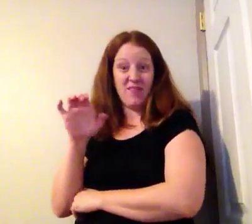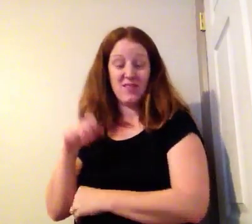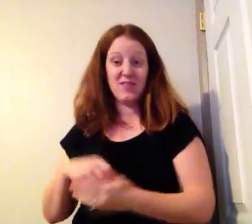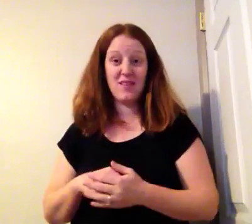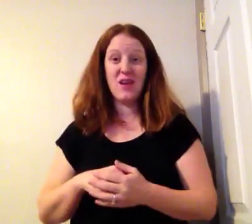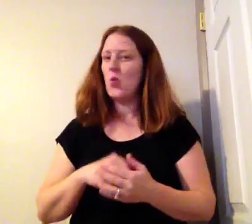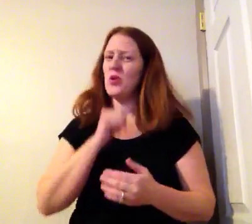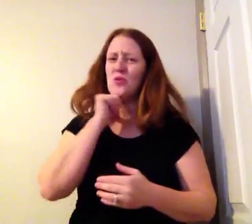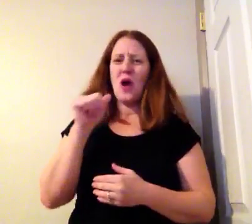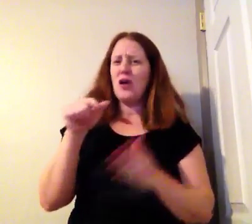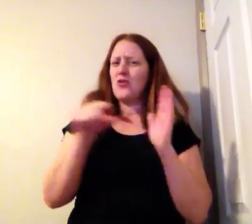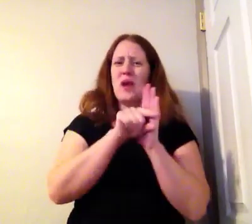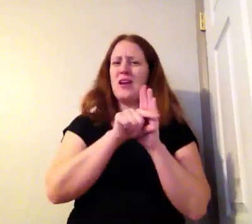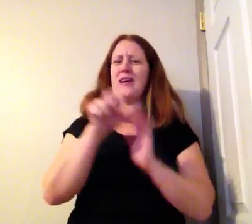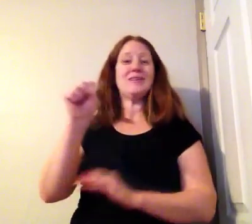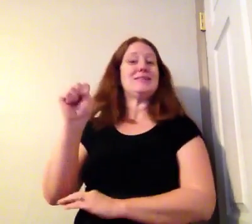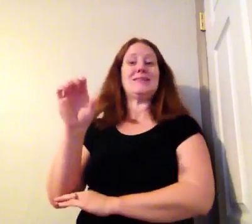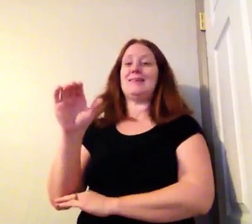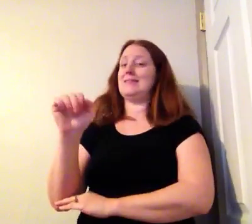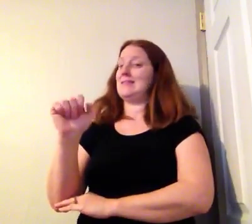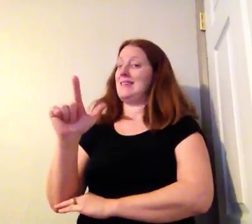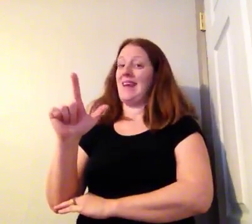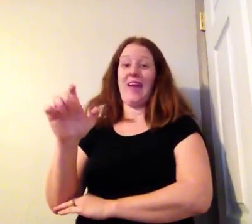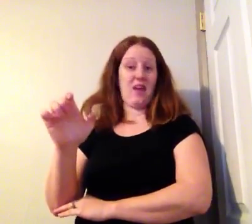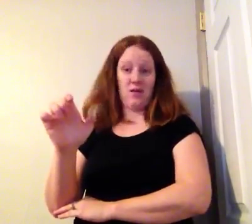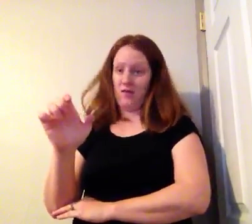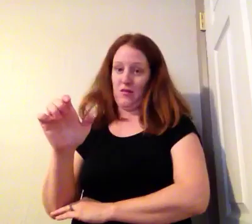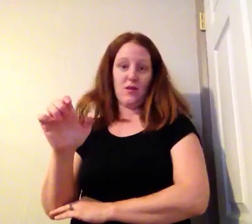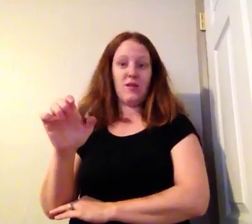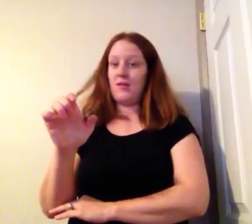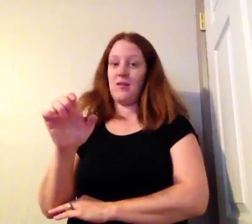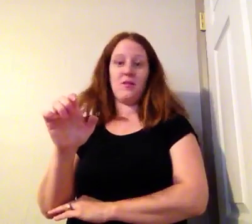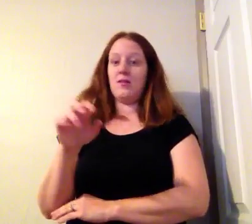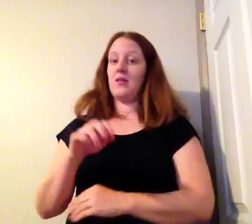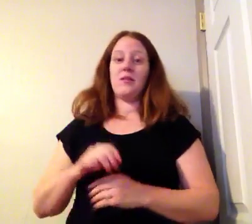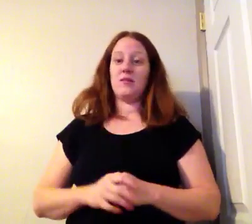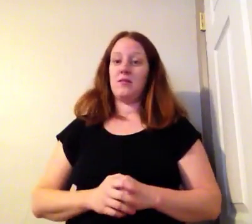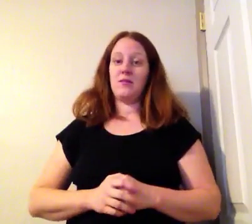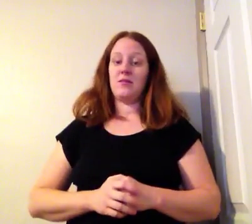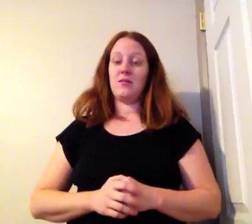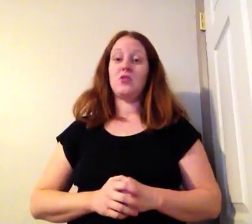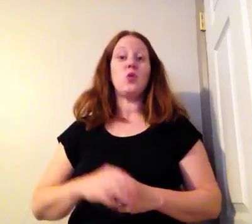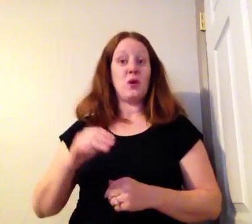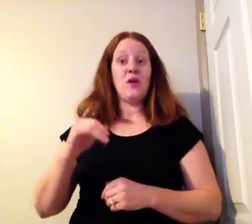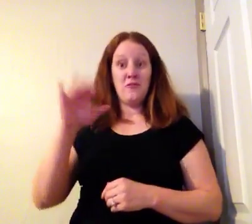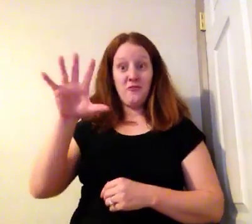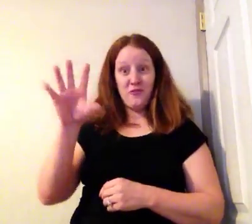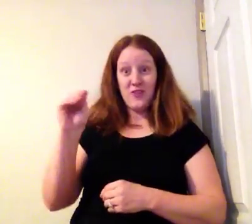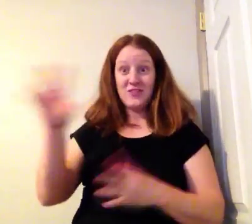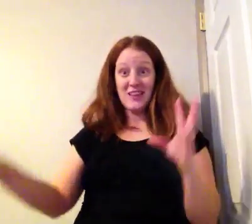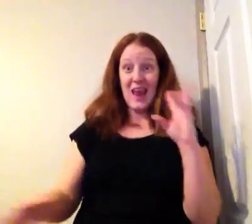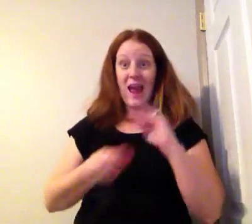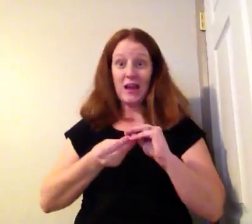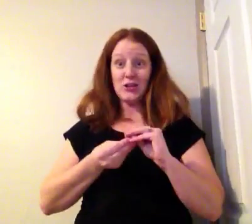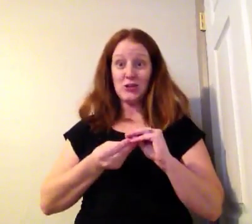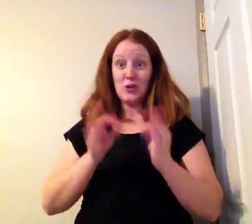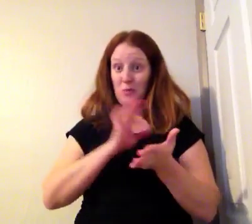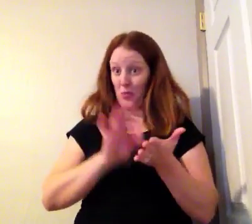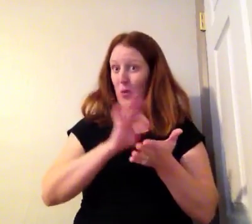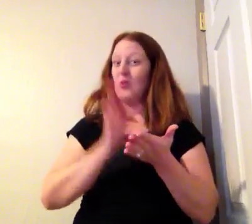solid grading intervals, okay? So you get 50 extra points, that will help. And you don't have